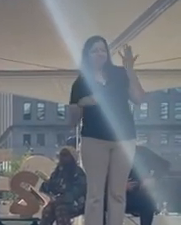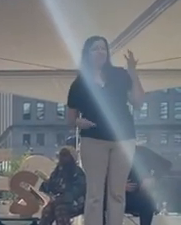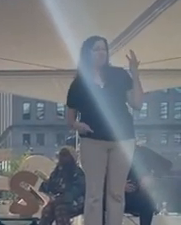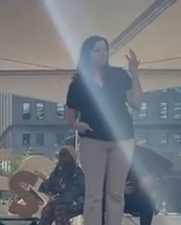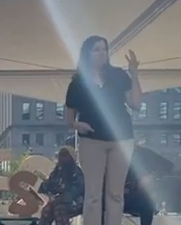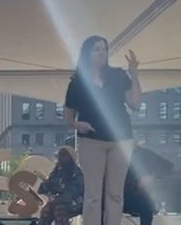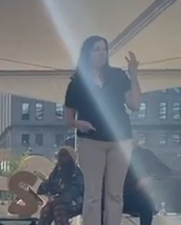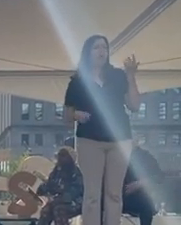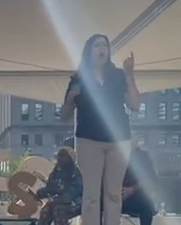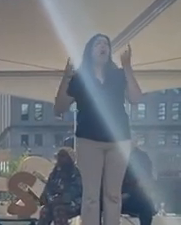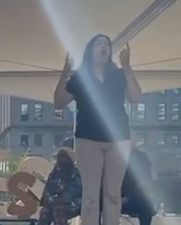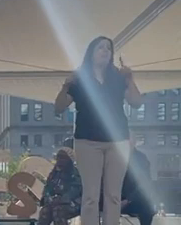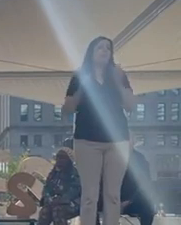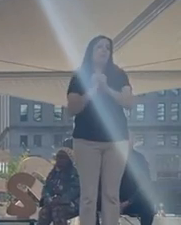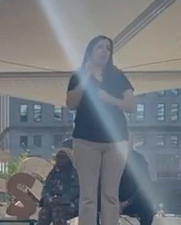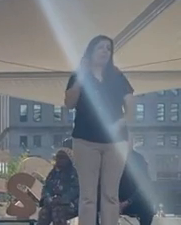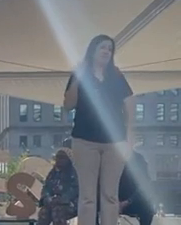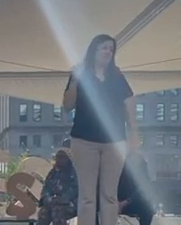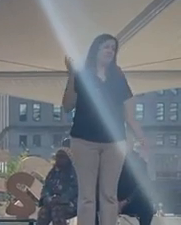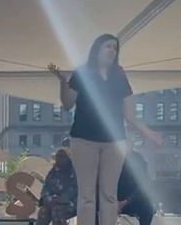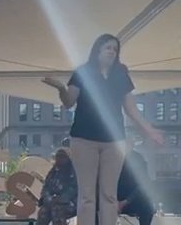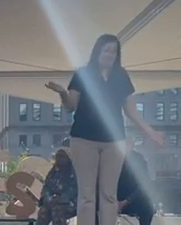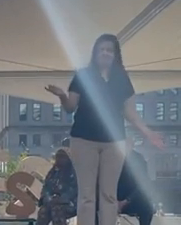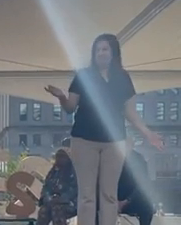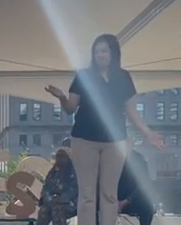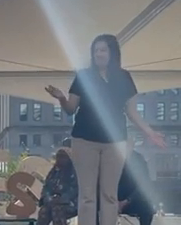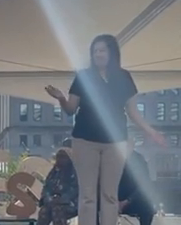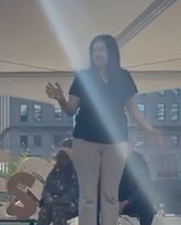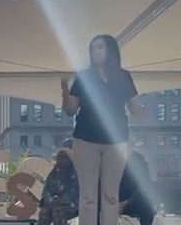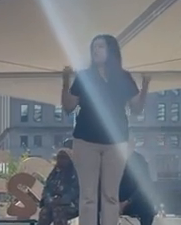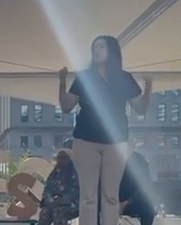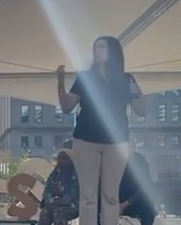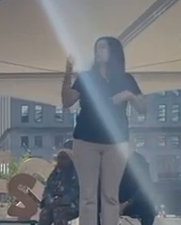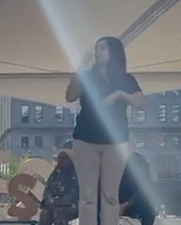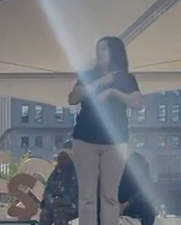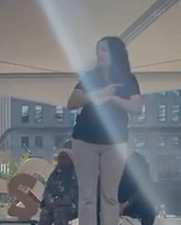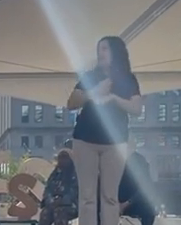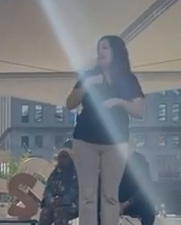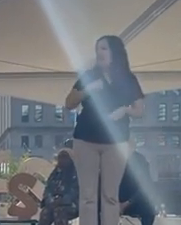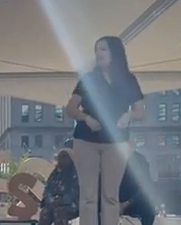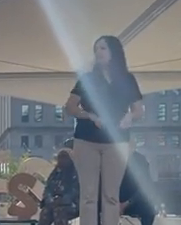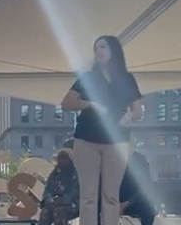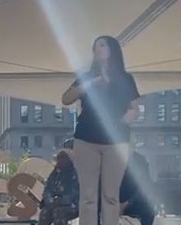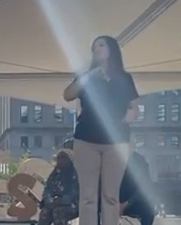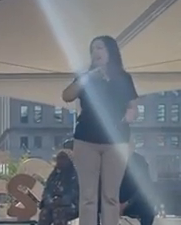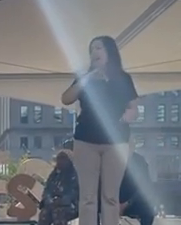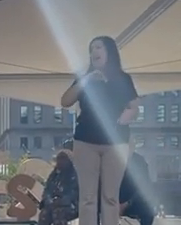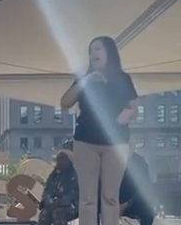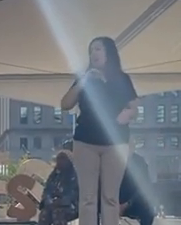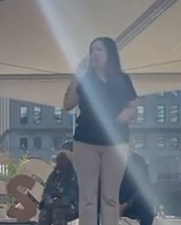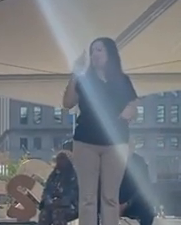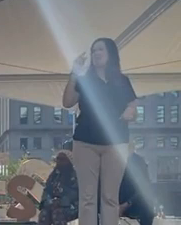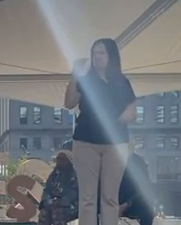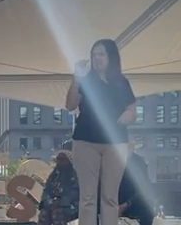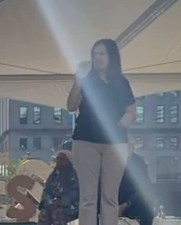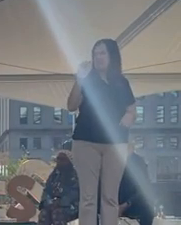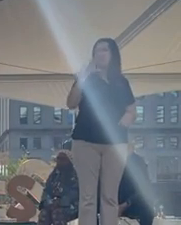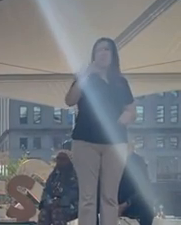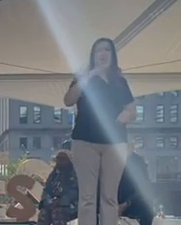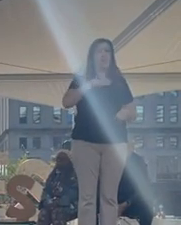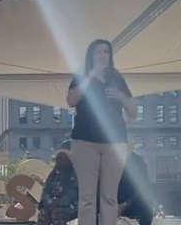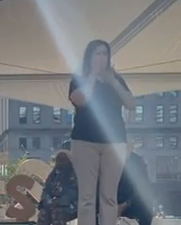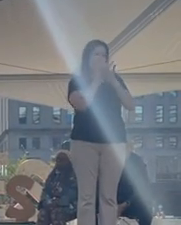more, who happened to have a disability. Today, I'm not only proud of my disability and my